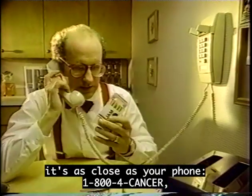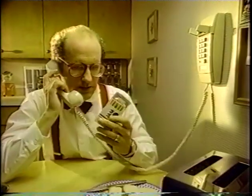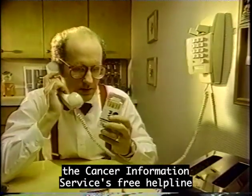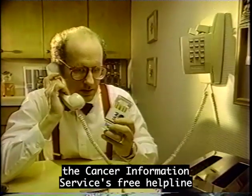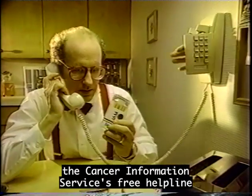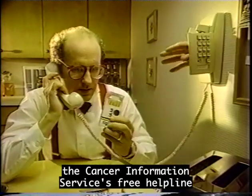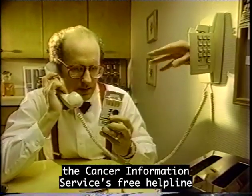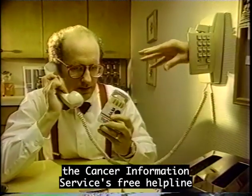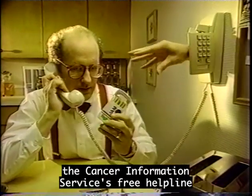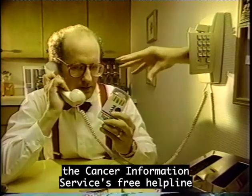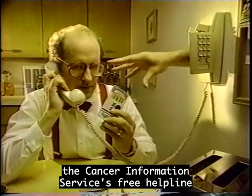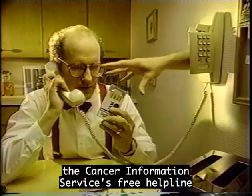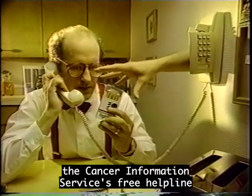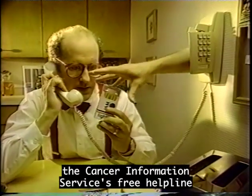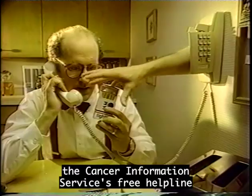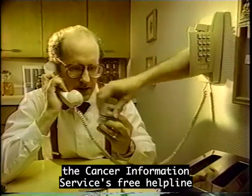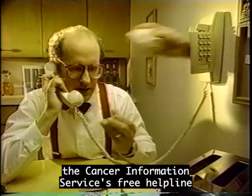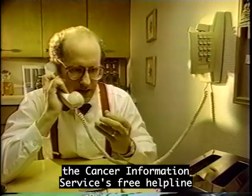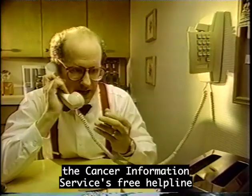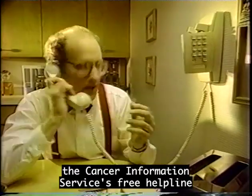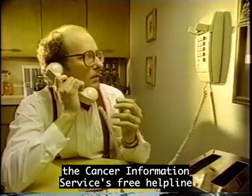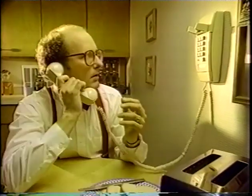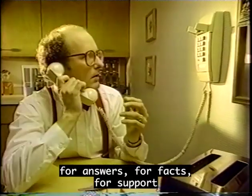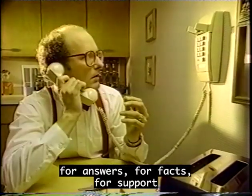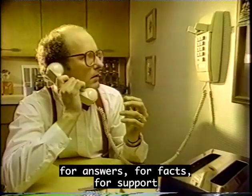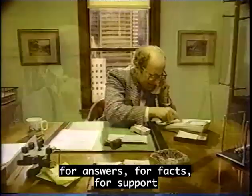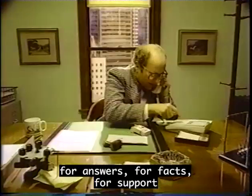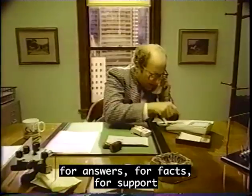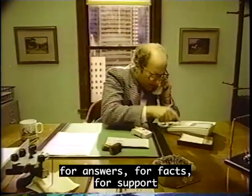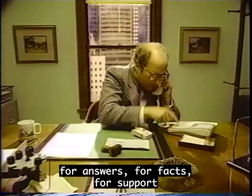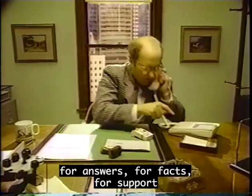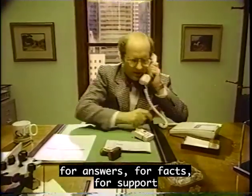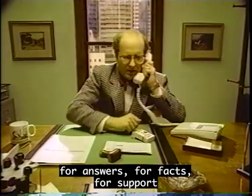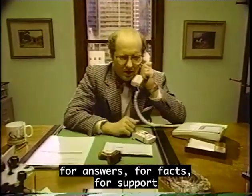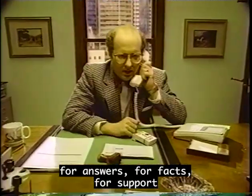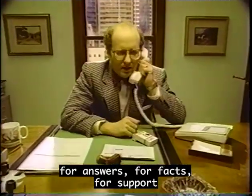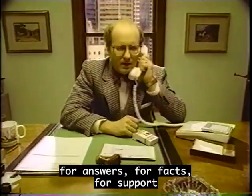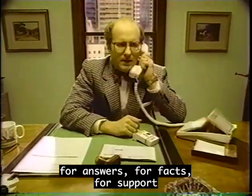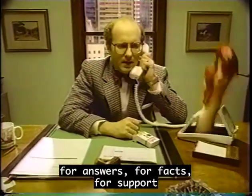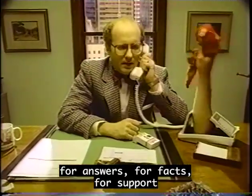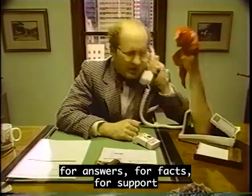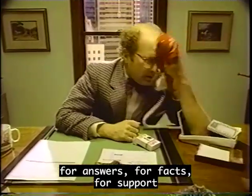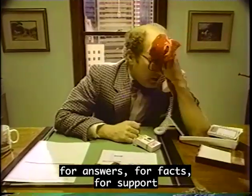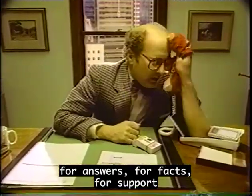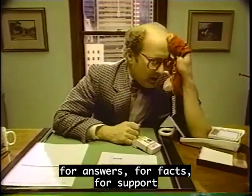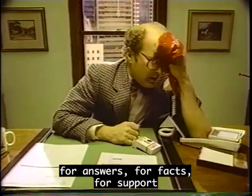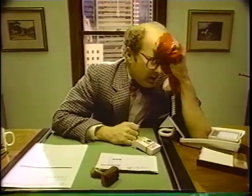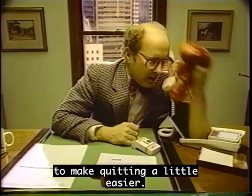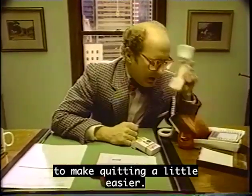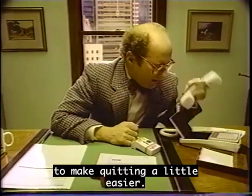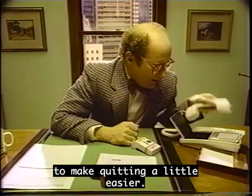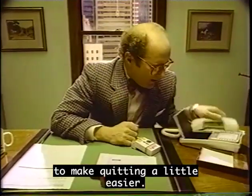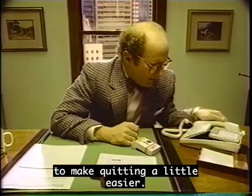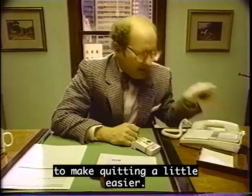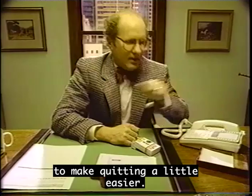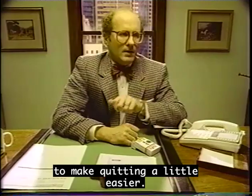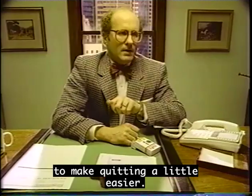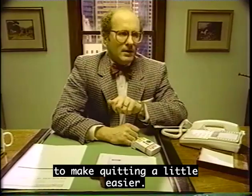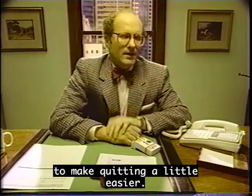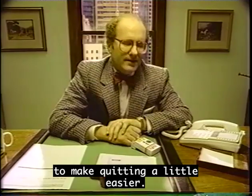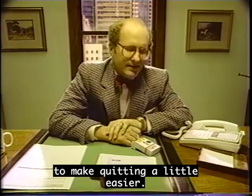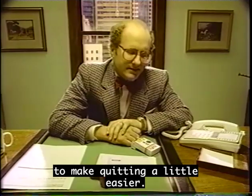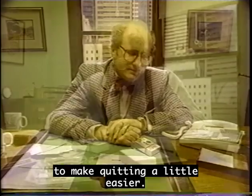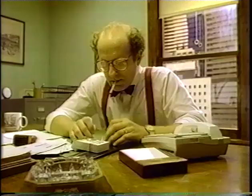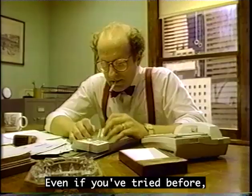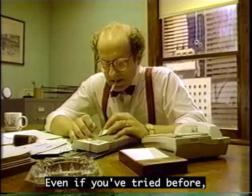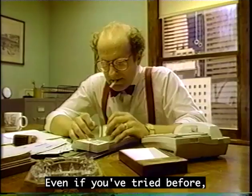1-800-4-CANCER. The Cancer Information Service's free helpline. For answers, for facts, for support to make quitting a little